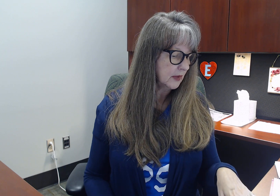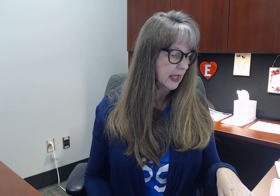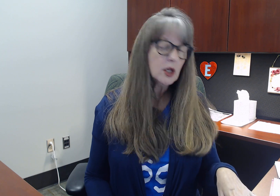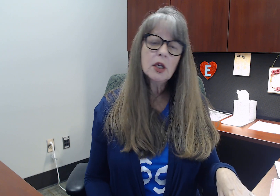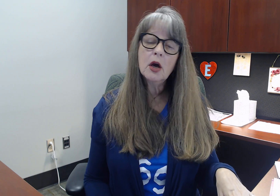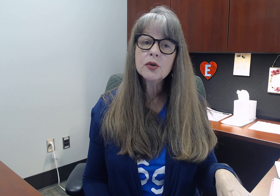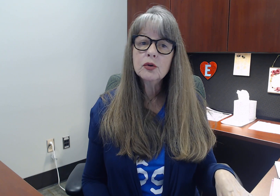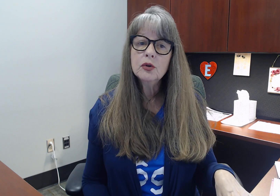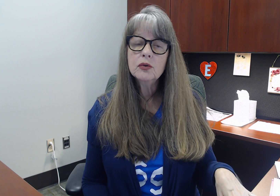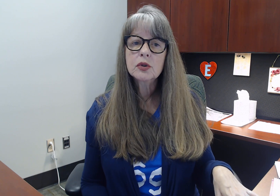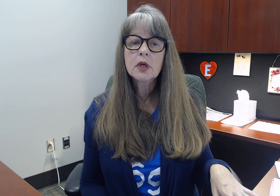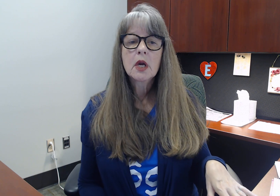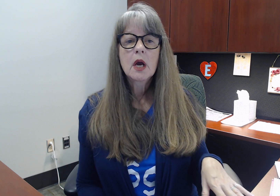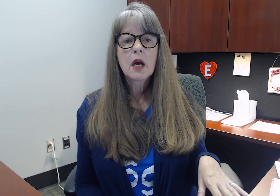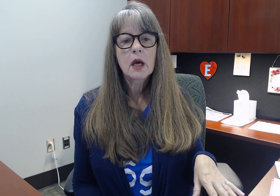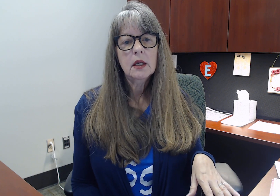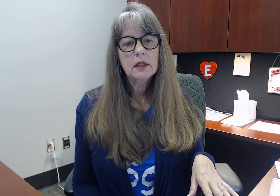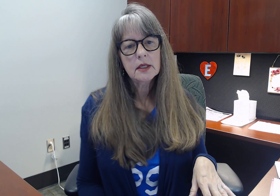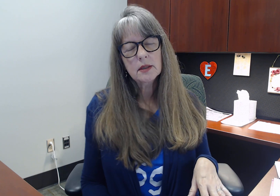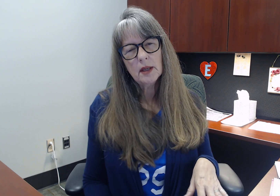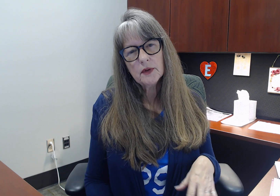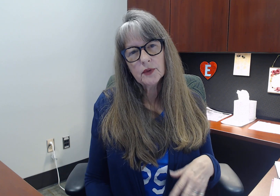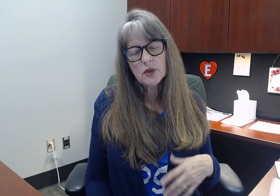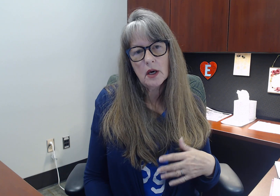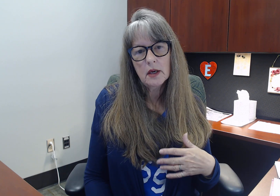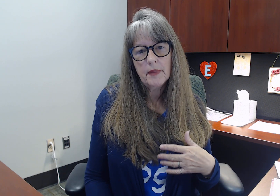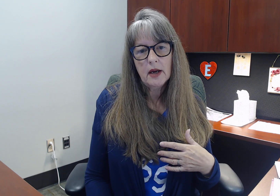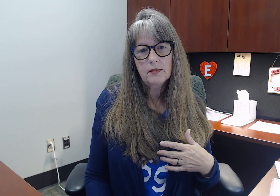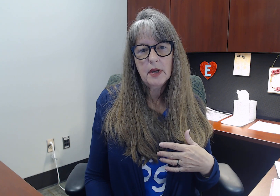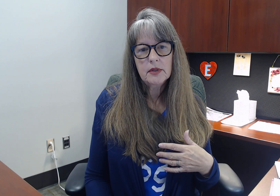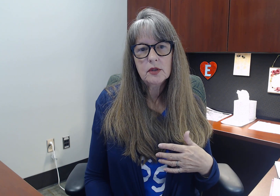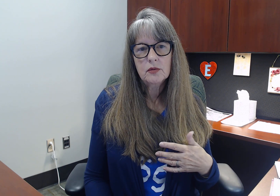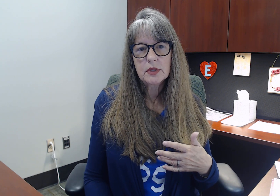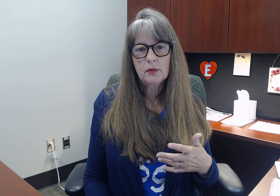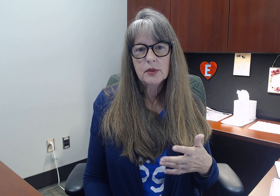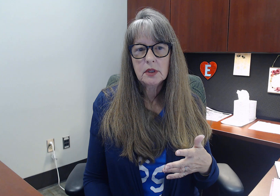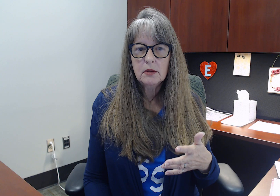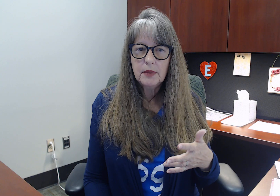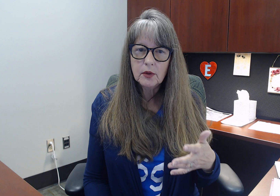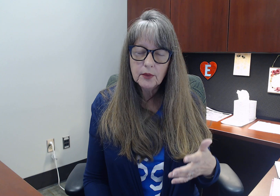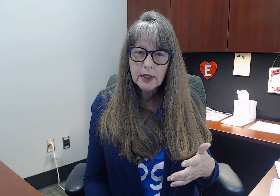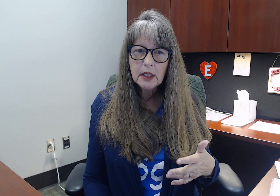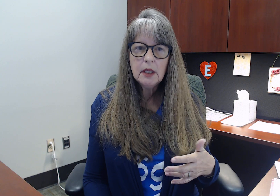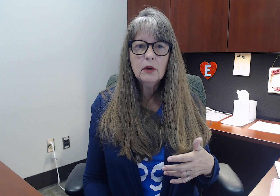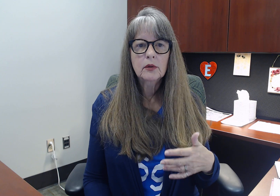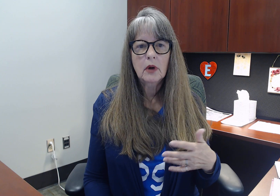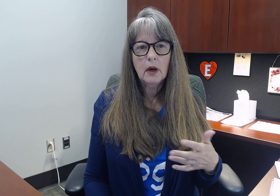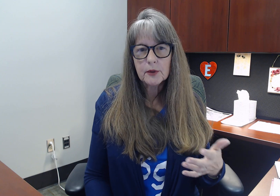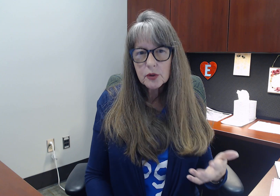You can also use, like sometimes if you're talking about maybe to someone's a little bit greedy or they're